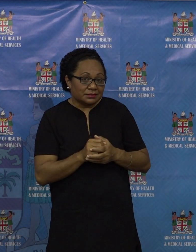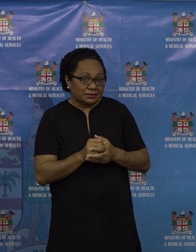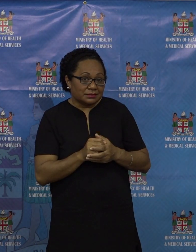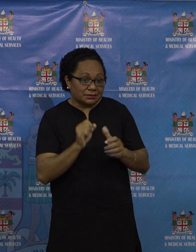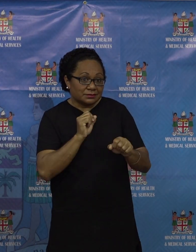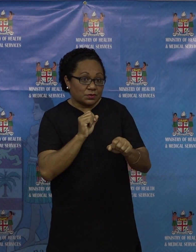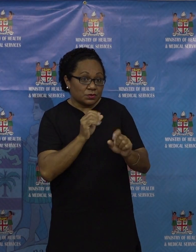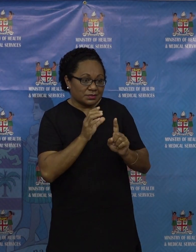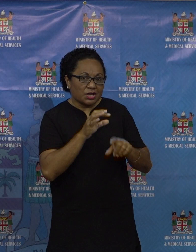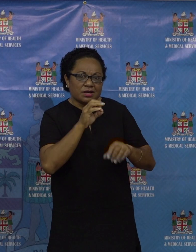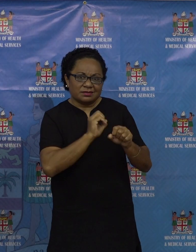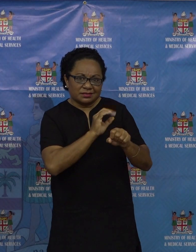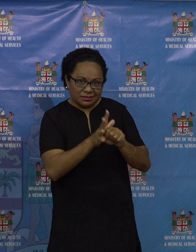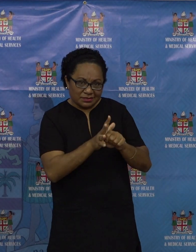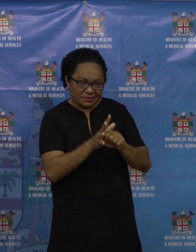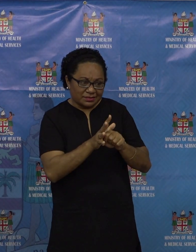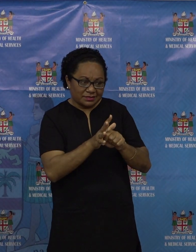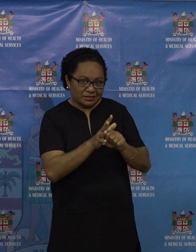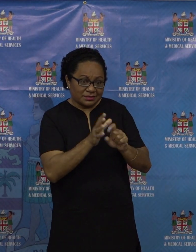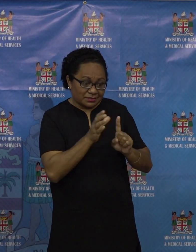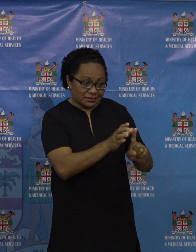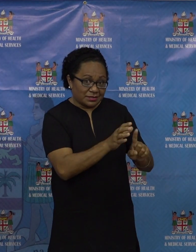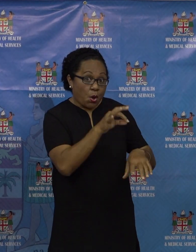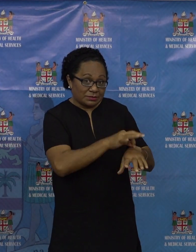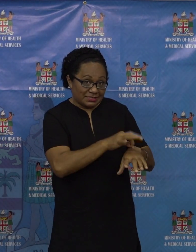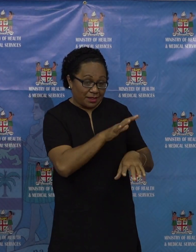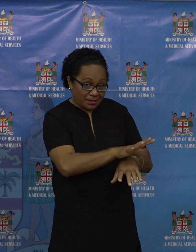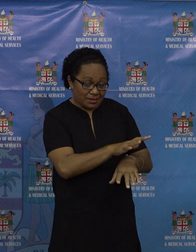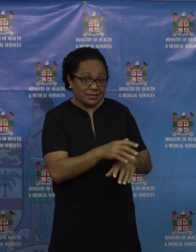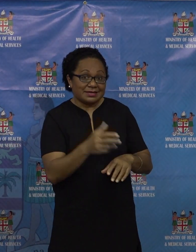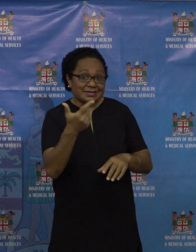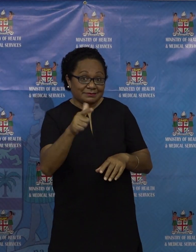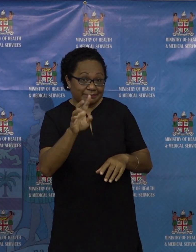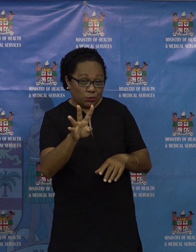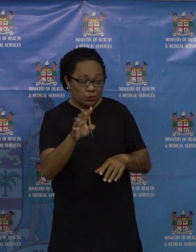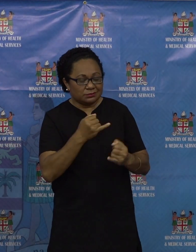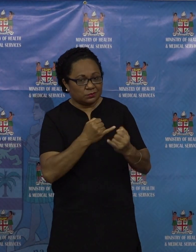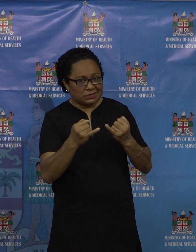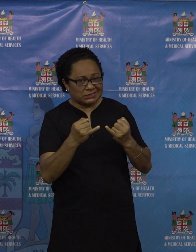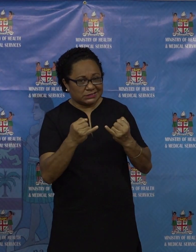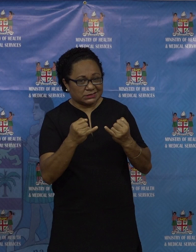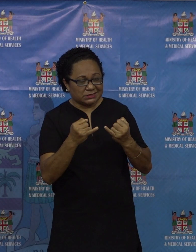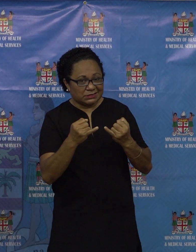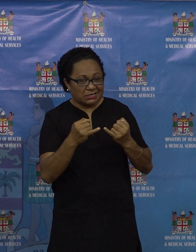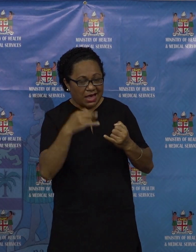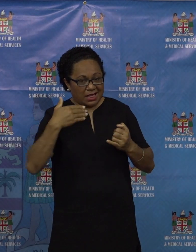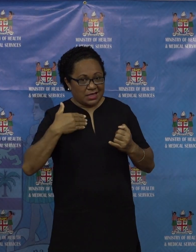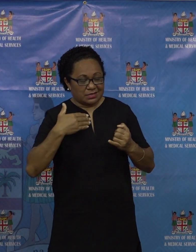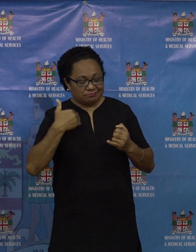COVID-19 isolation facilities in the hospitals. 74 of them are in severe or critical conditions,